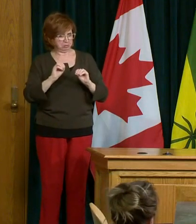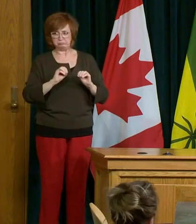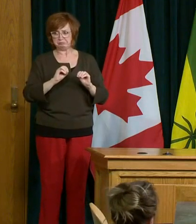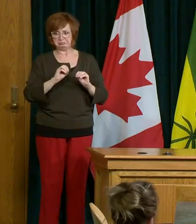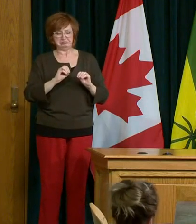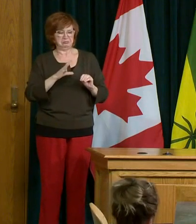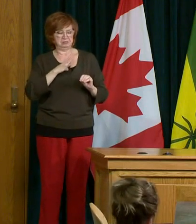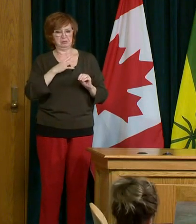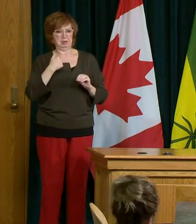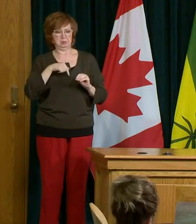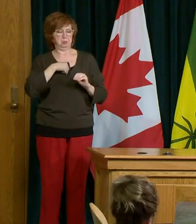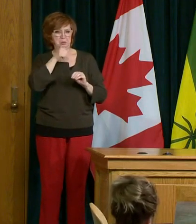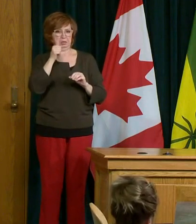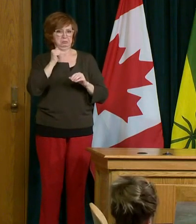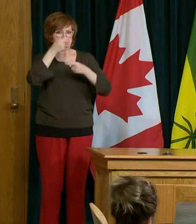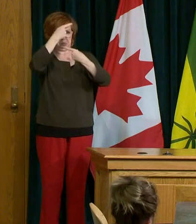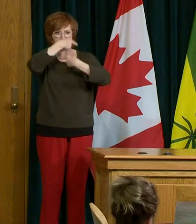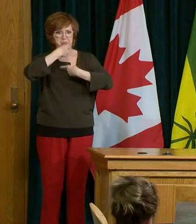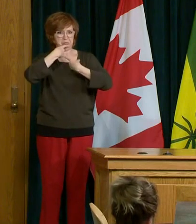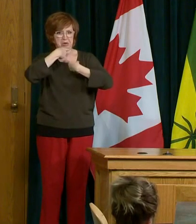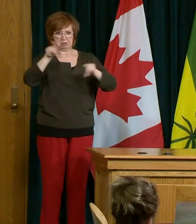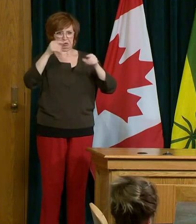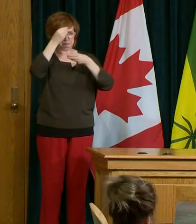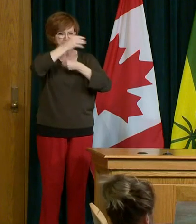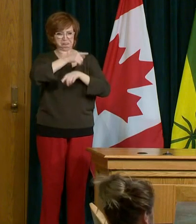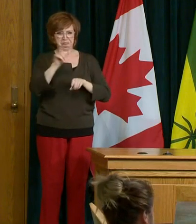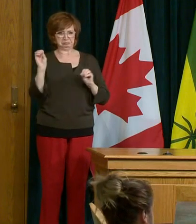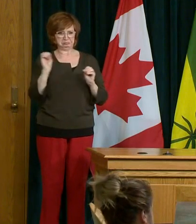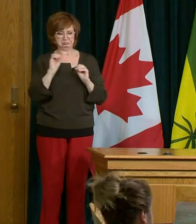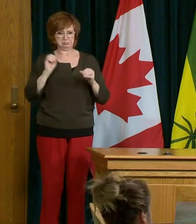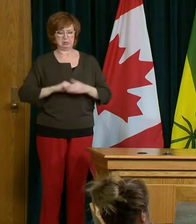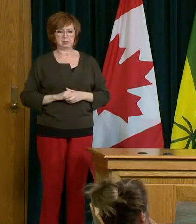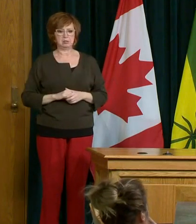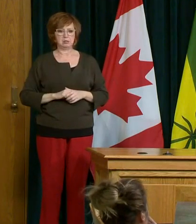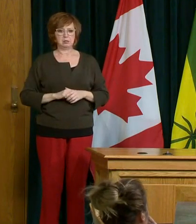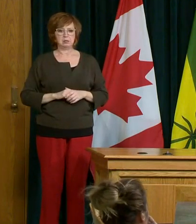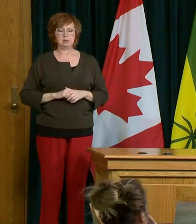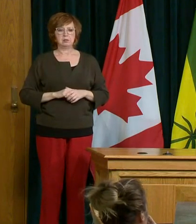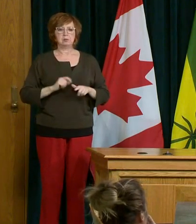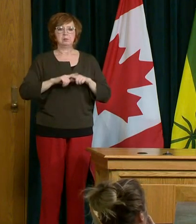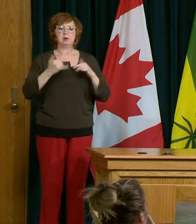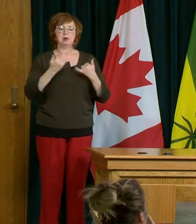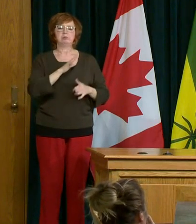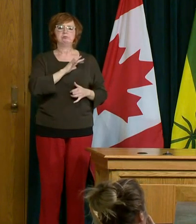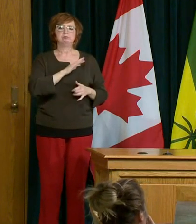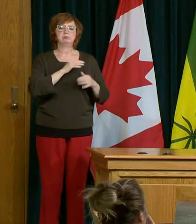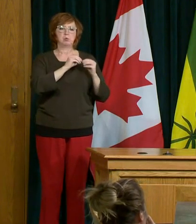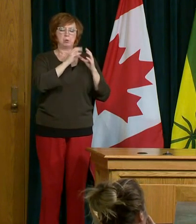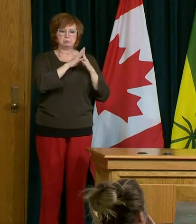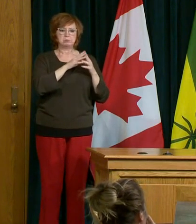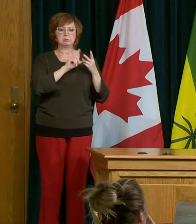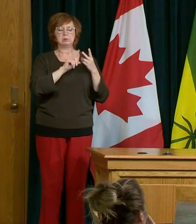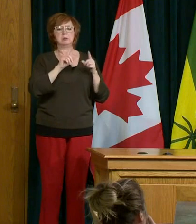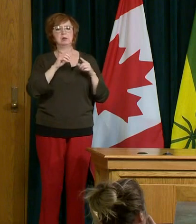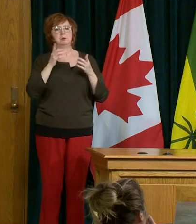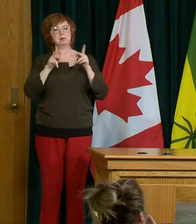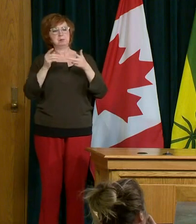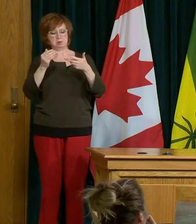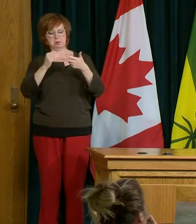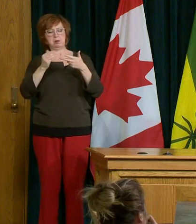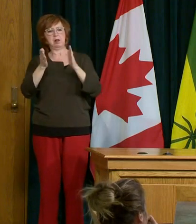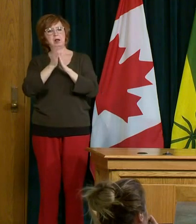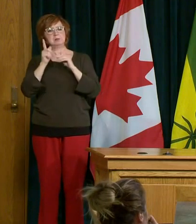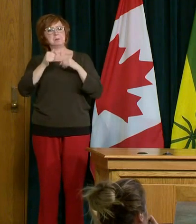where through other means information is available. And then we got some inquiries around Mother's Day, obviously